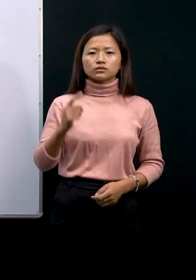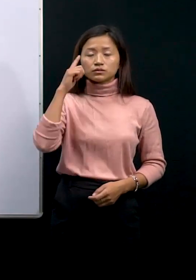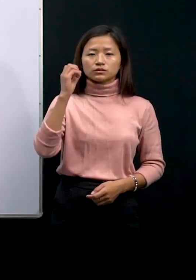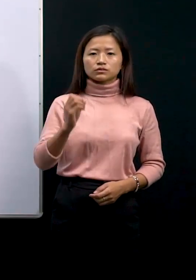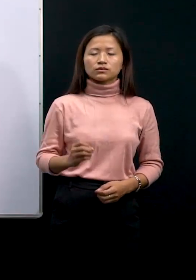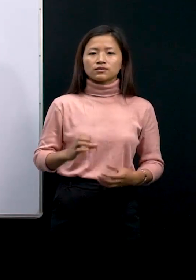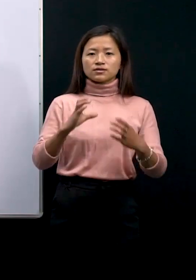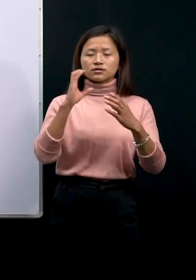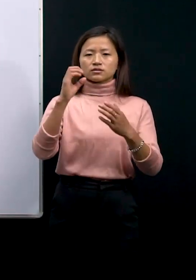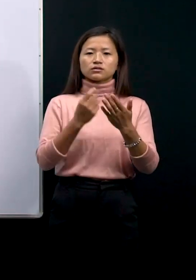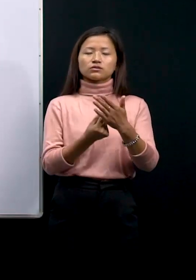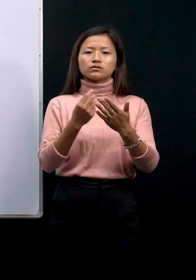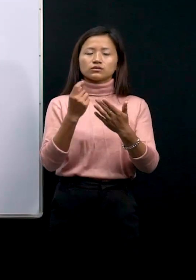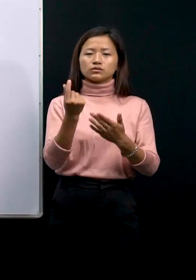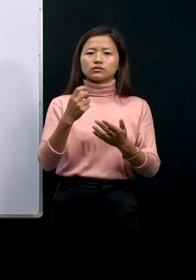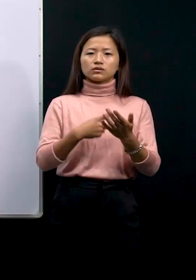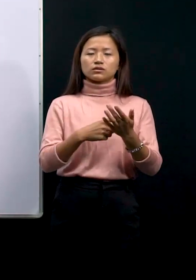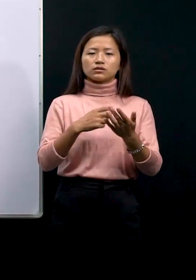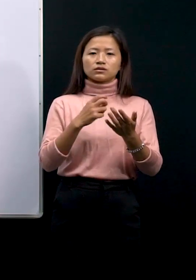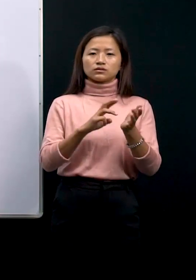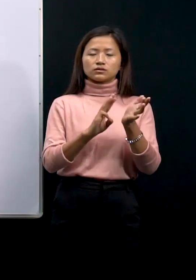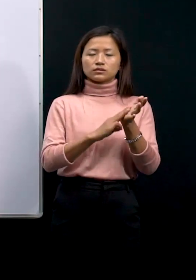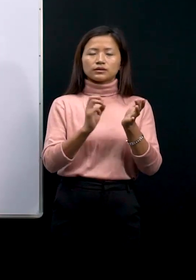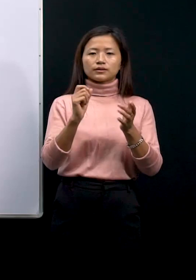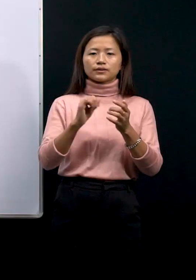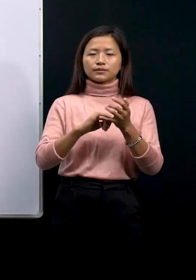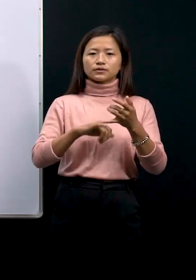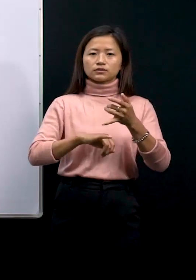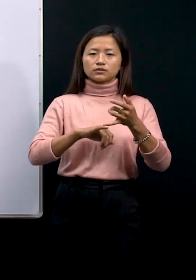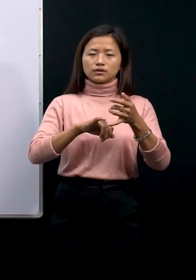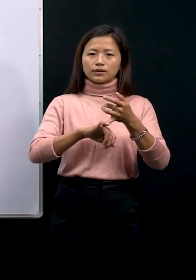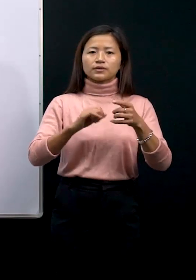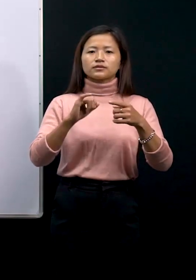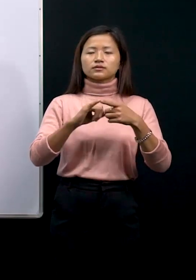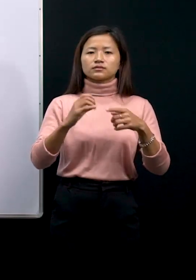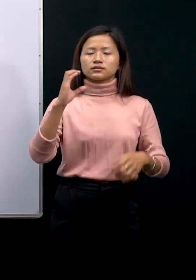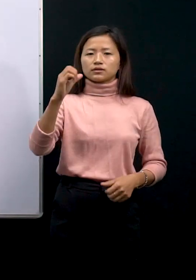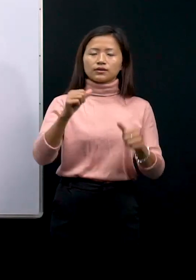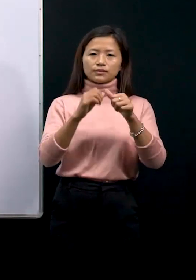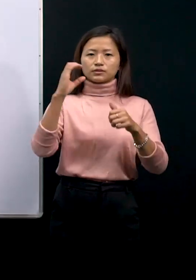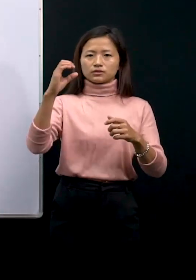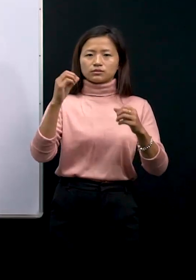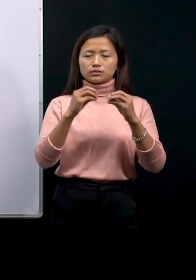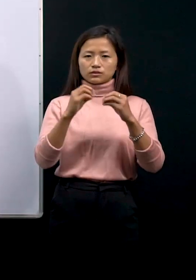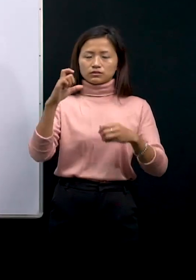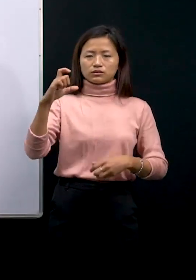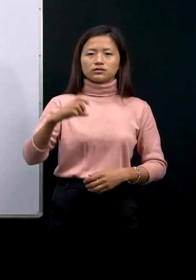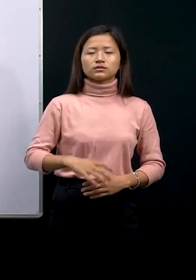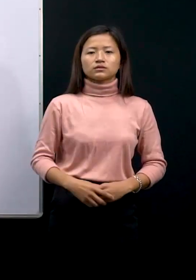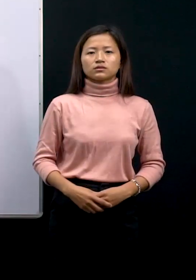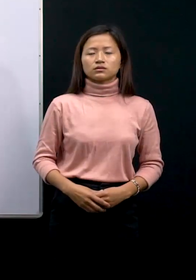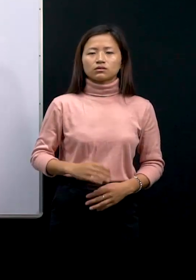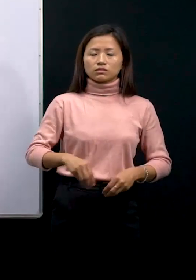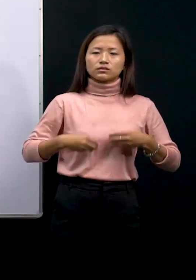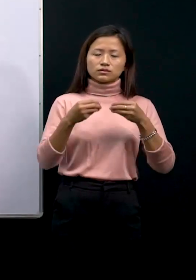to circumscribe a circle. Prove that AB plus CD equal to AD plus BC. It is already